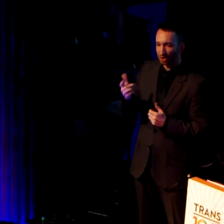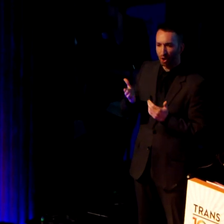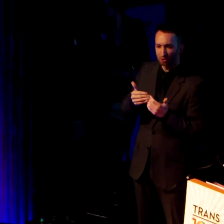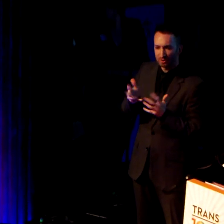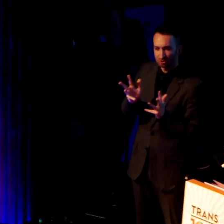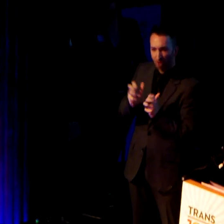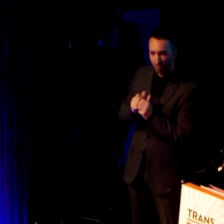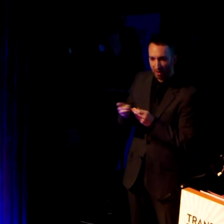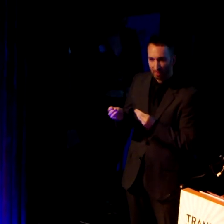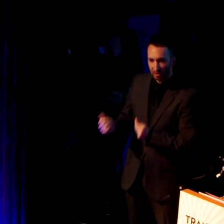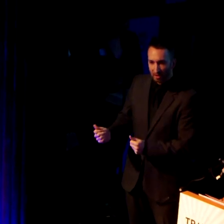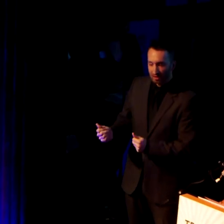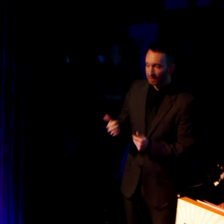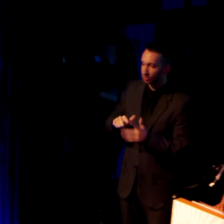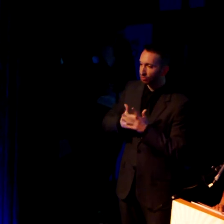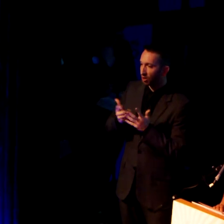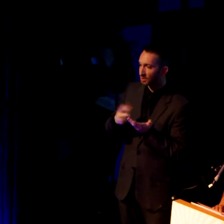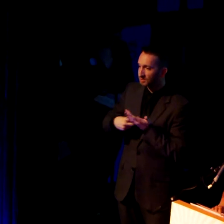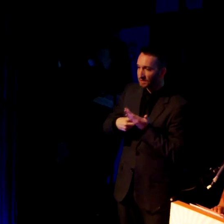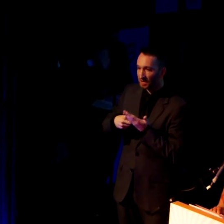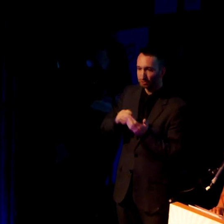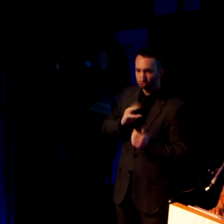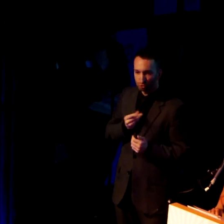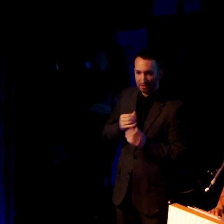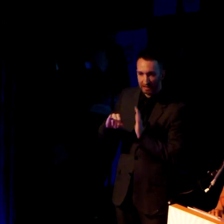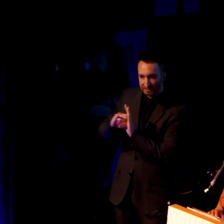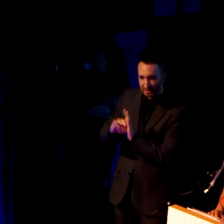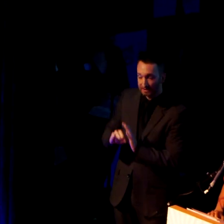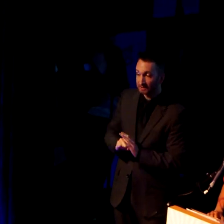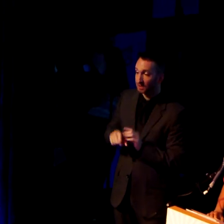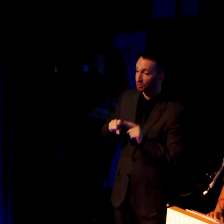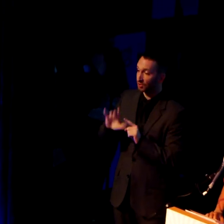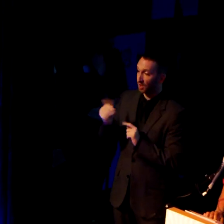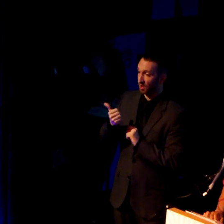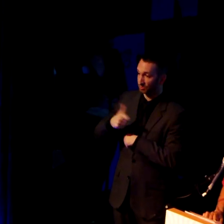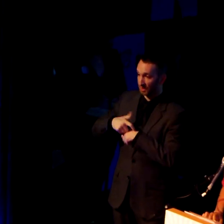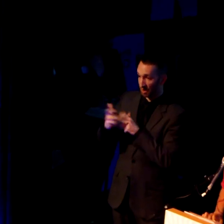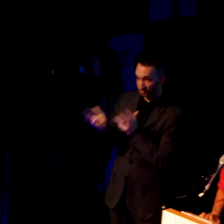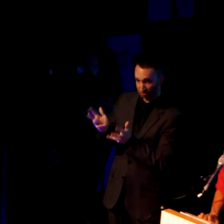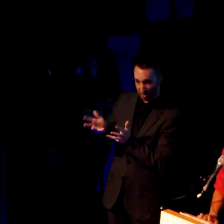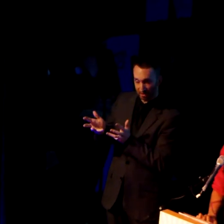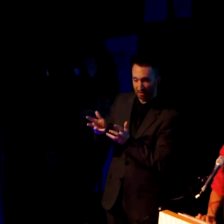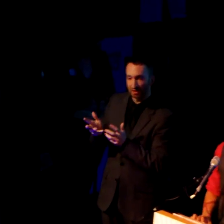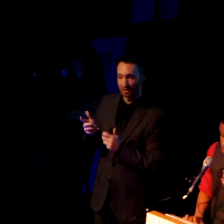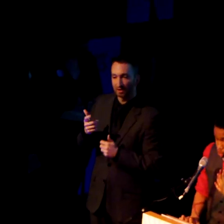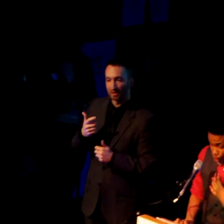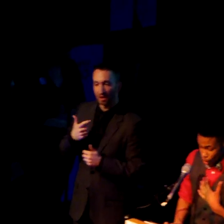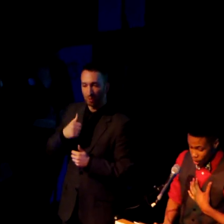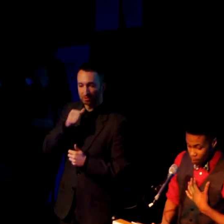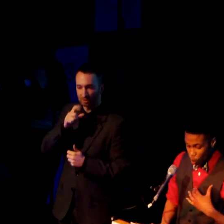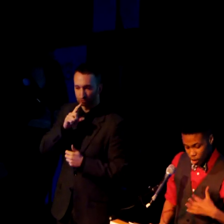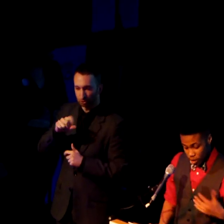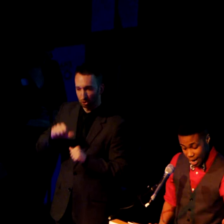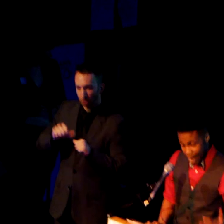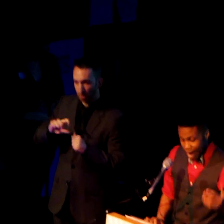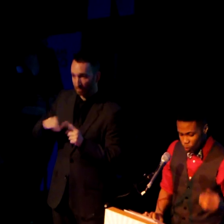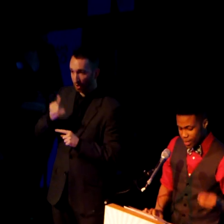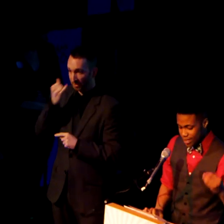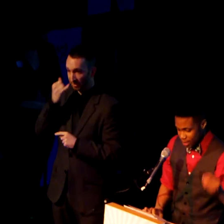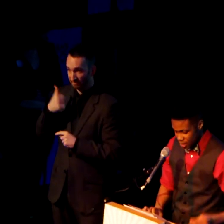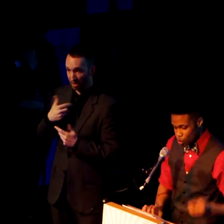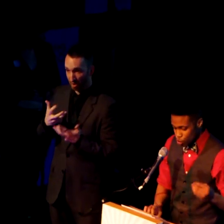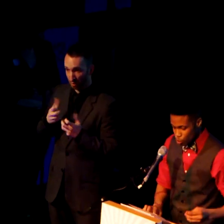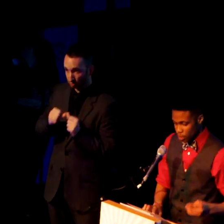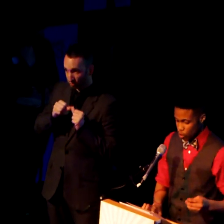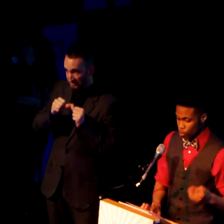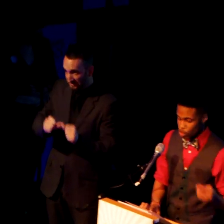easy to talk to. We started talking about our trans identities, and during that period of time, I was unsure about whether or not I